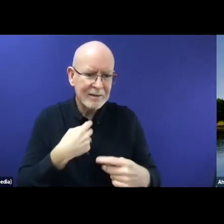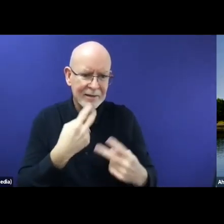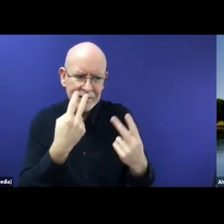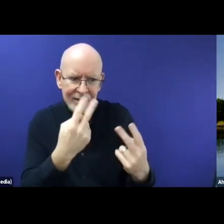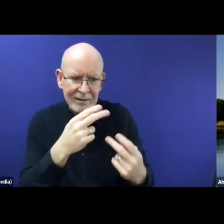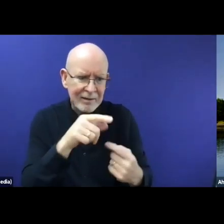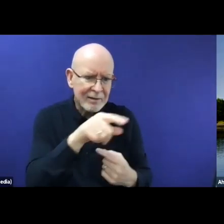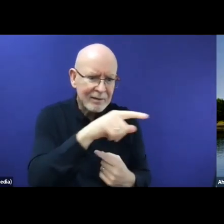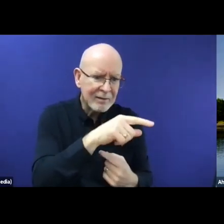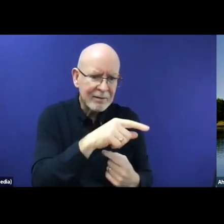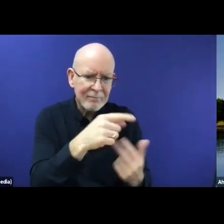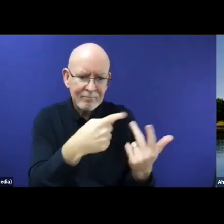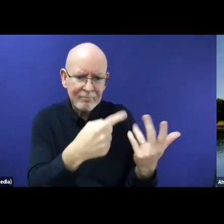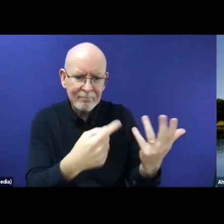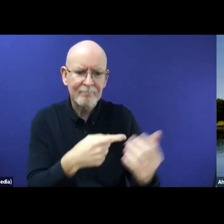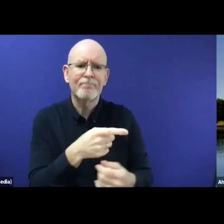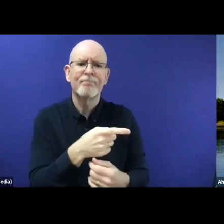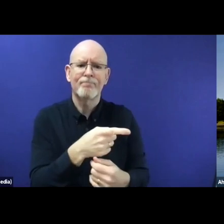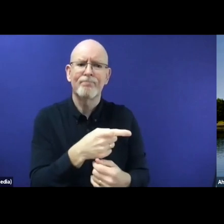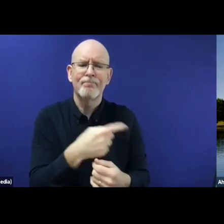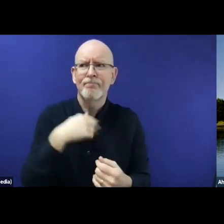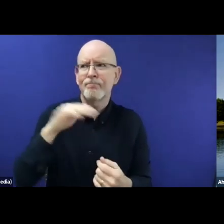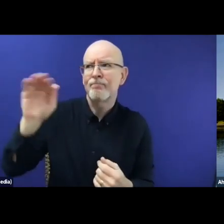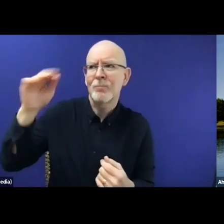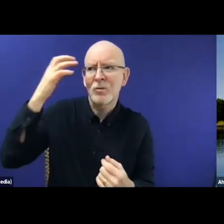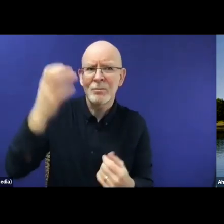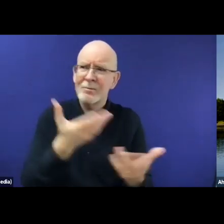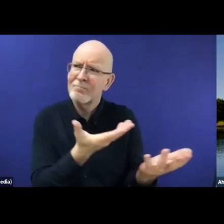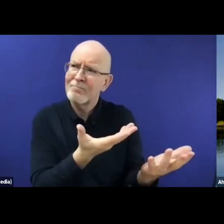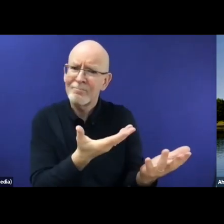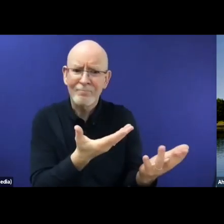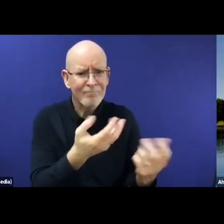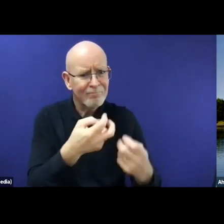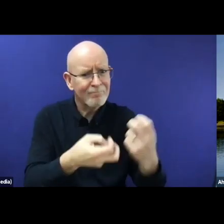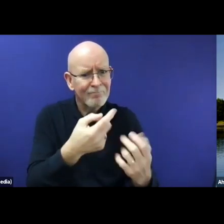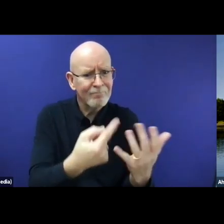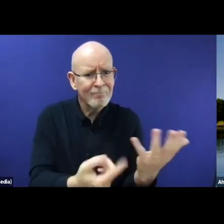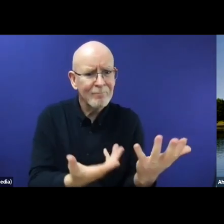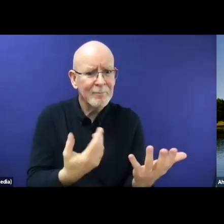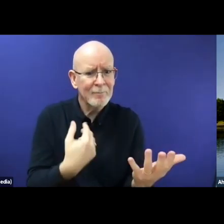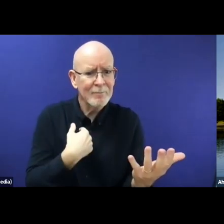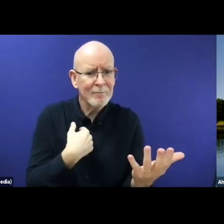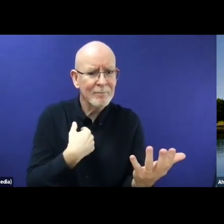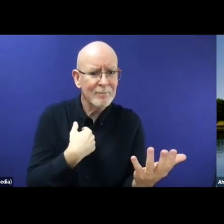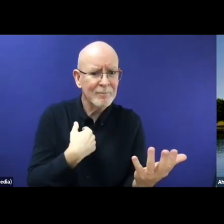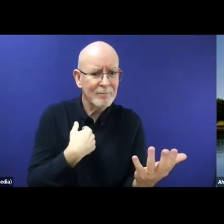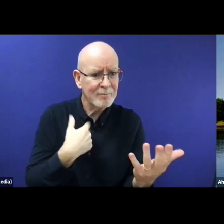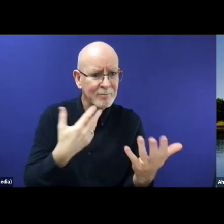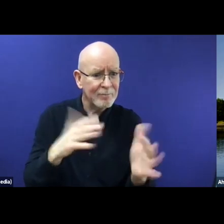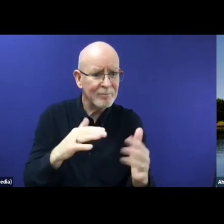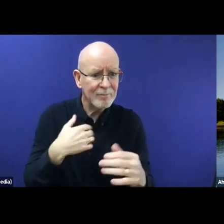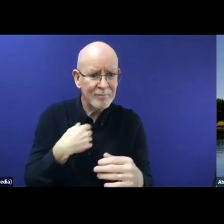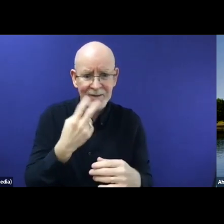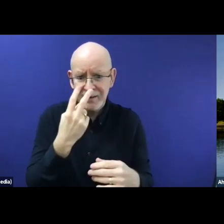often at the request of those seeking they have their claims processed. And where there is an intersection between